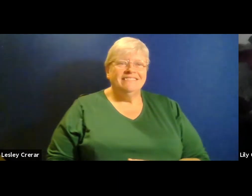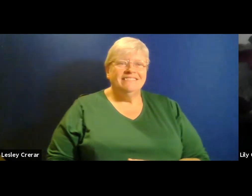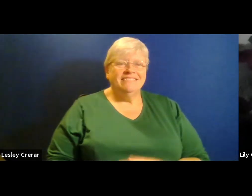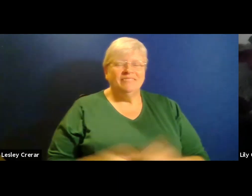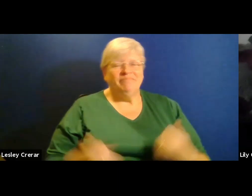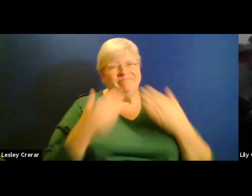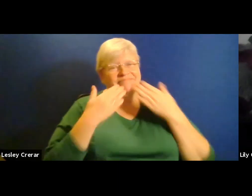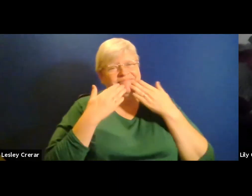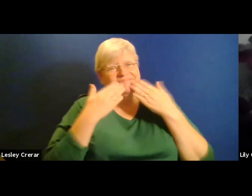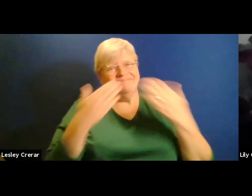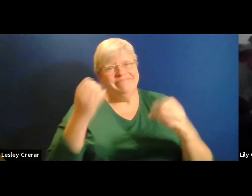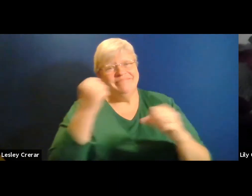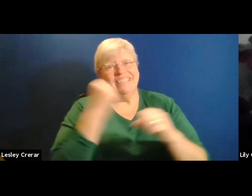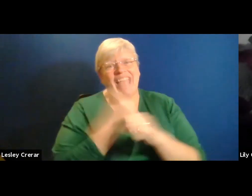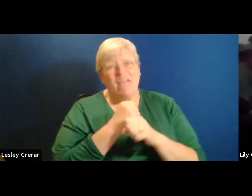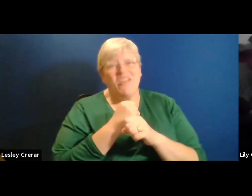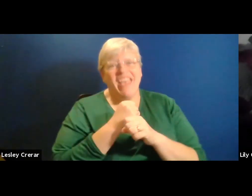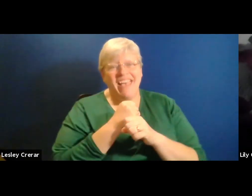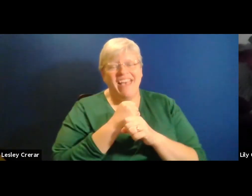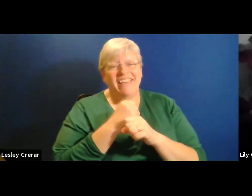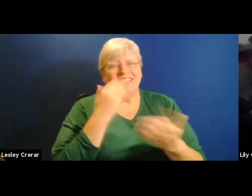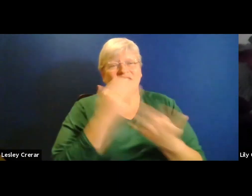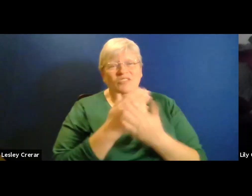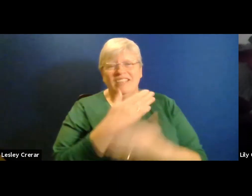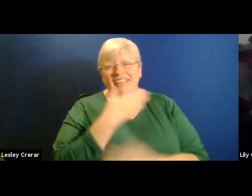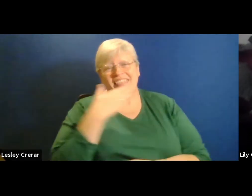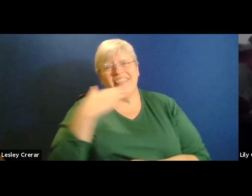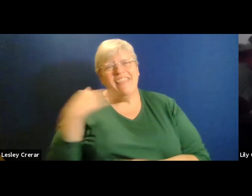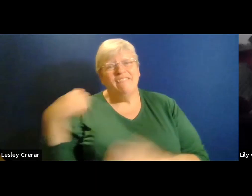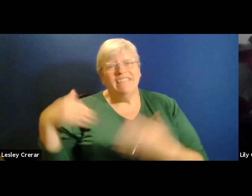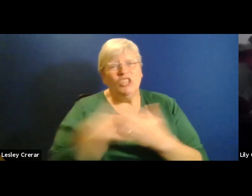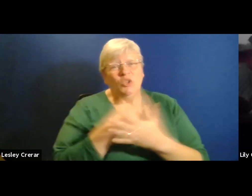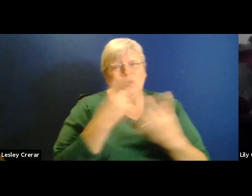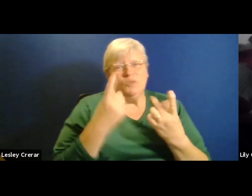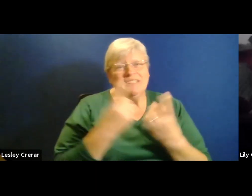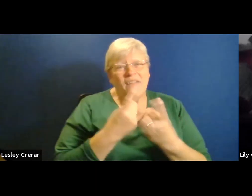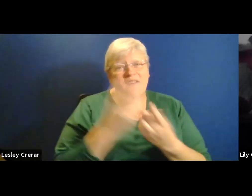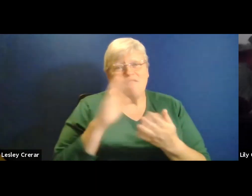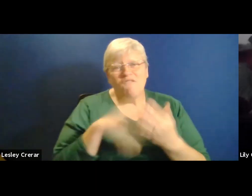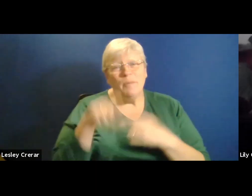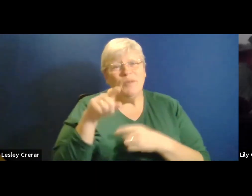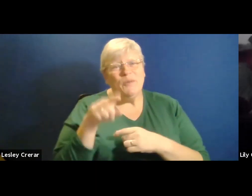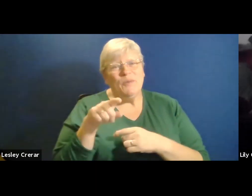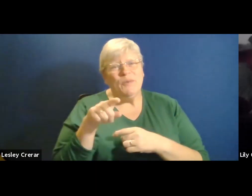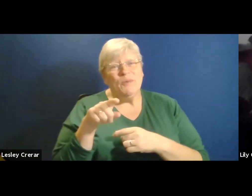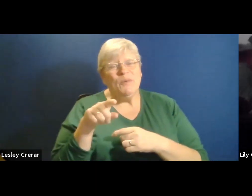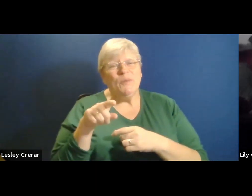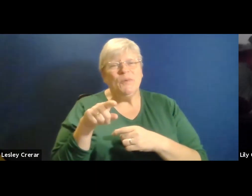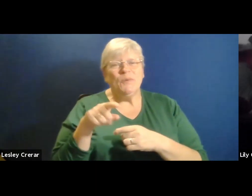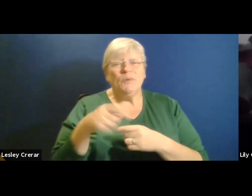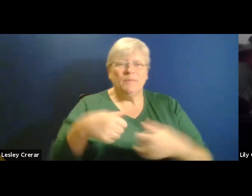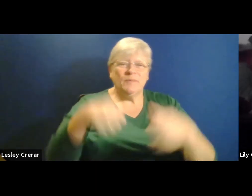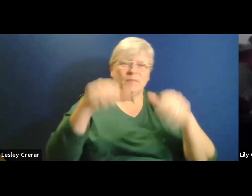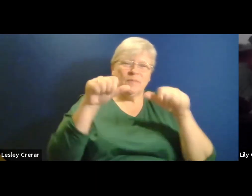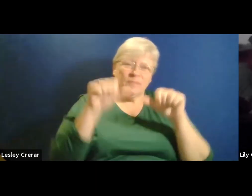Thank you very much for that, Gabrielle. That was lovely to hear some new stuff from you as well. So our